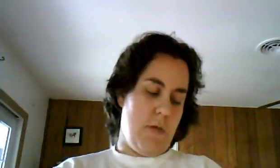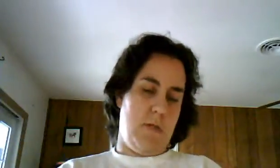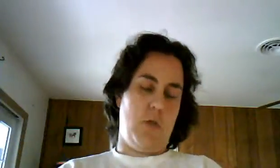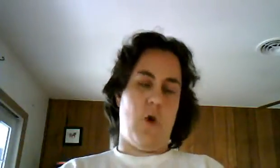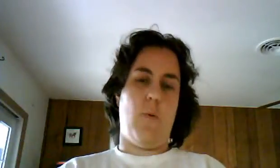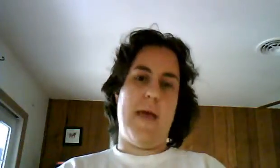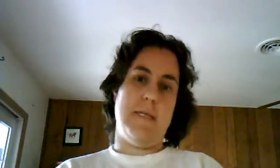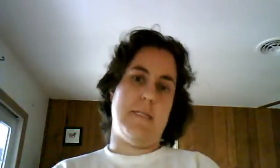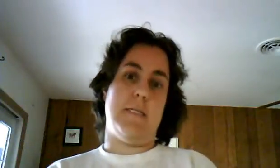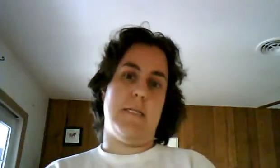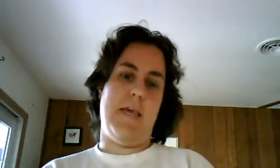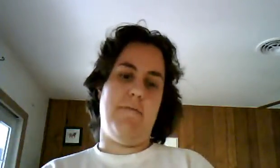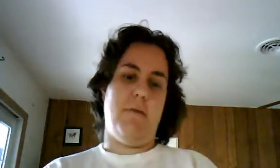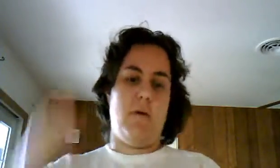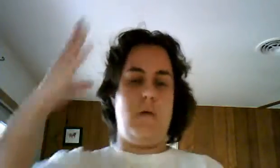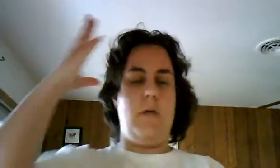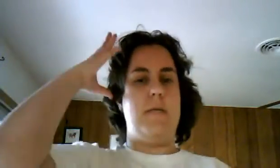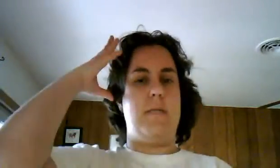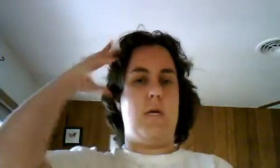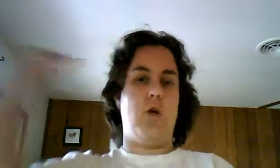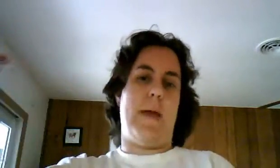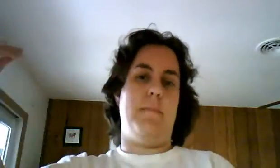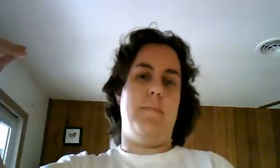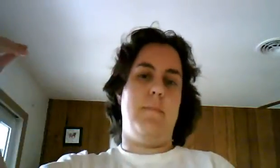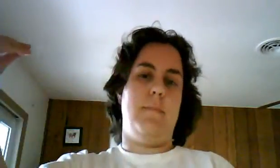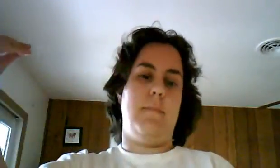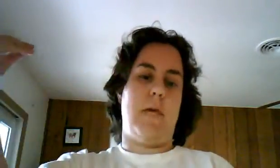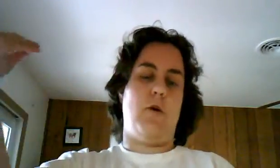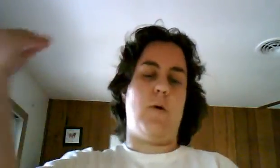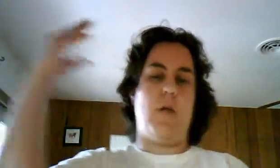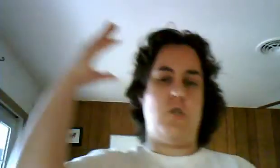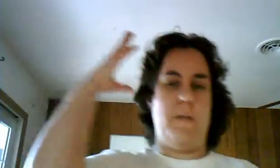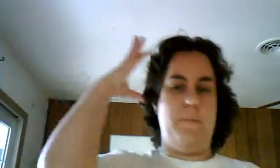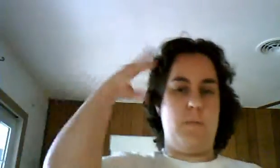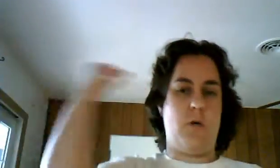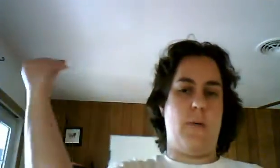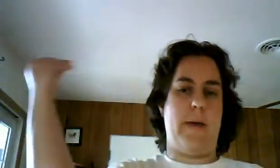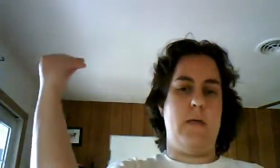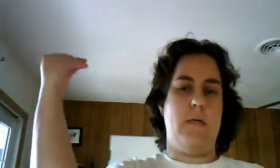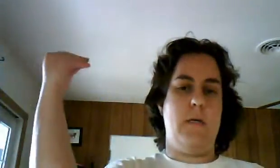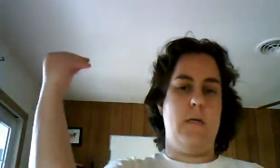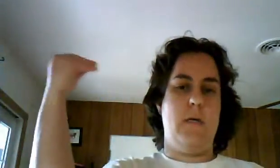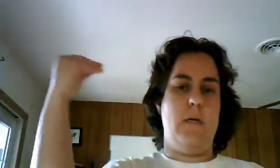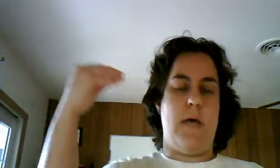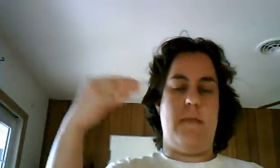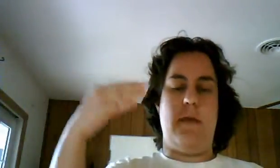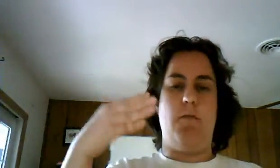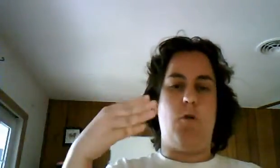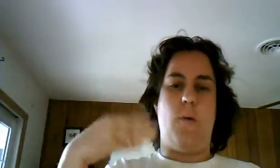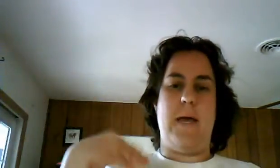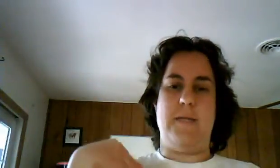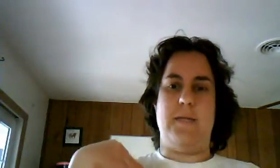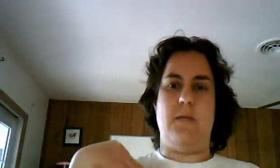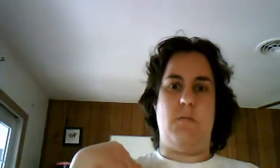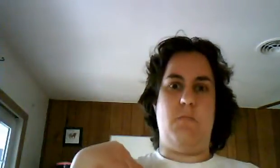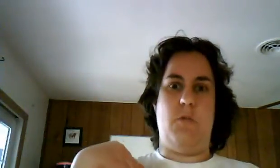Go away as in to leave is go away. Like you're going on a trip, go away. And the other go away as in you bother